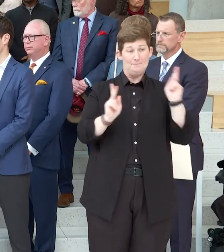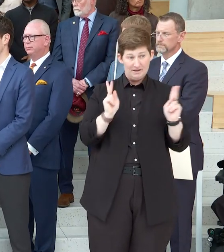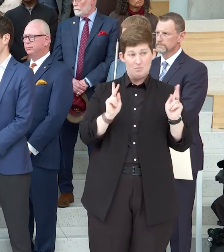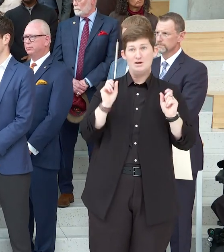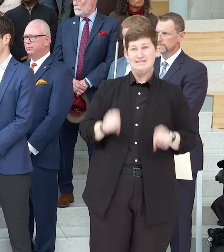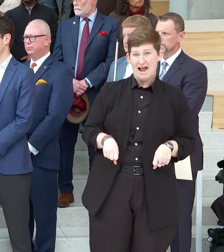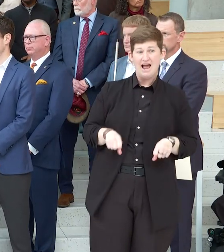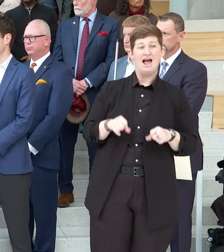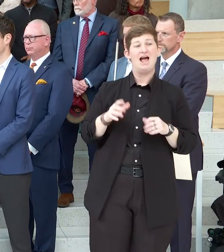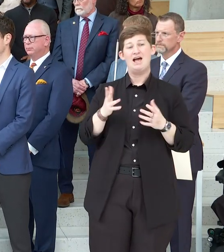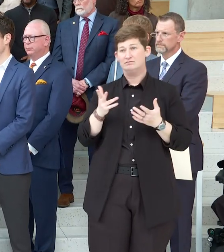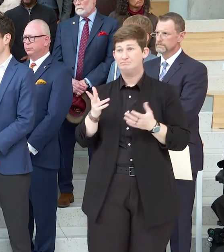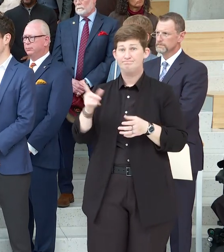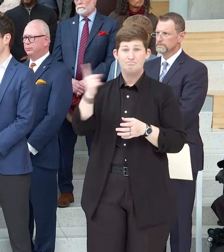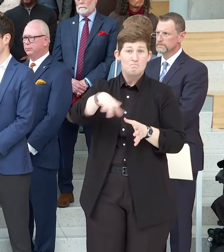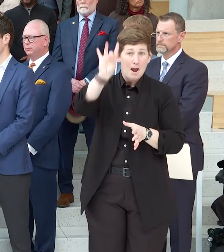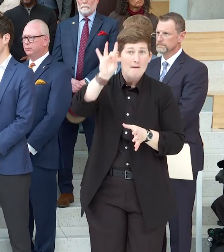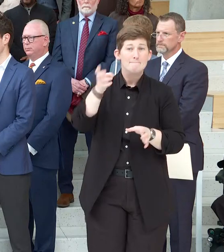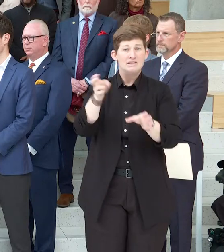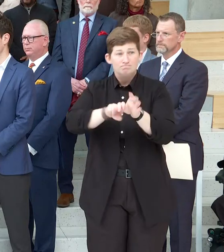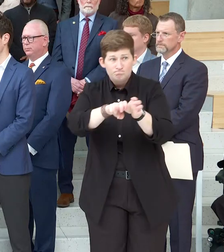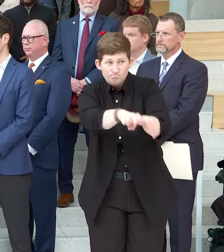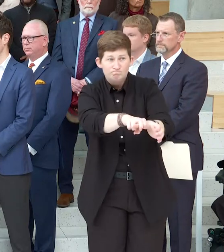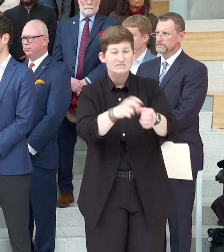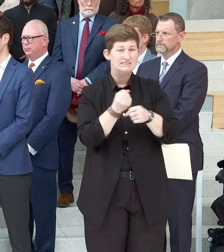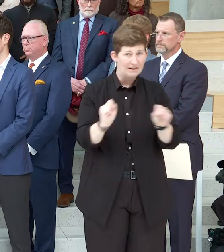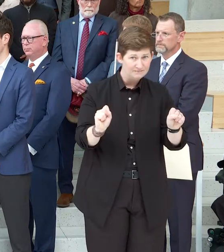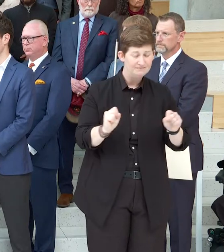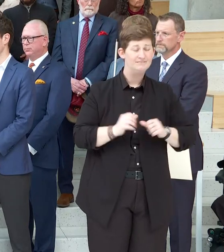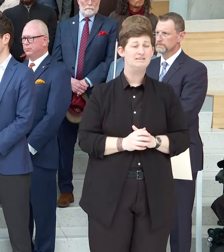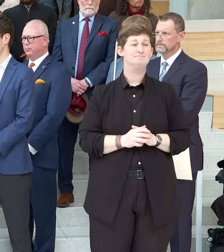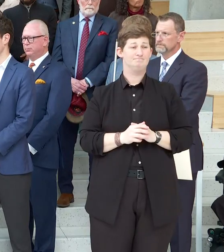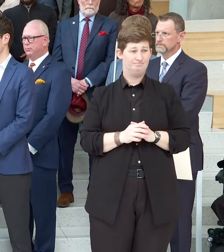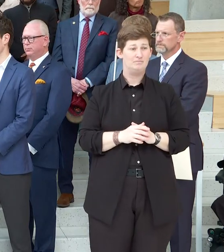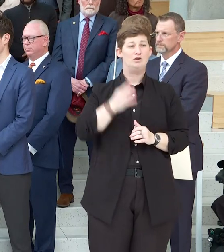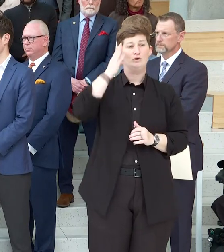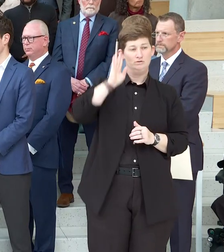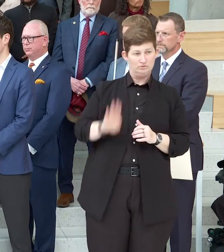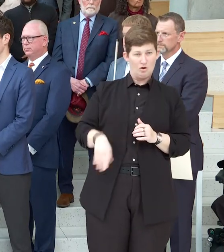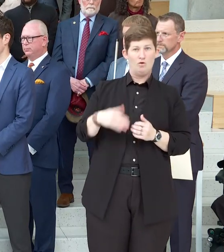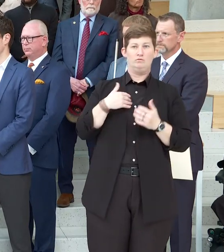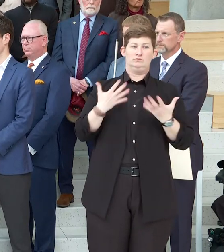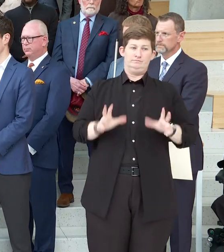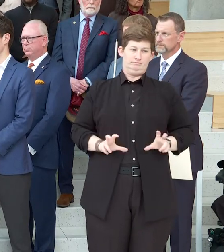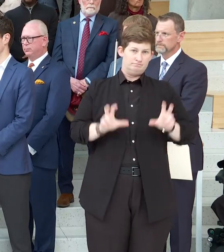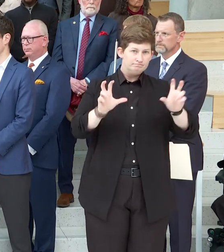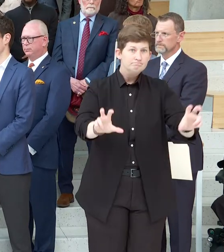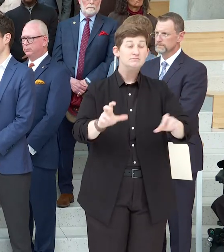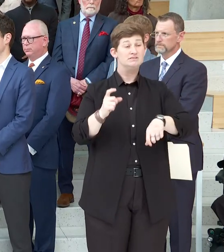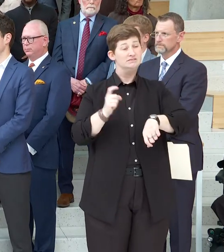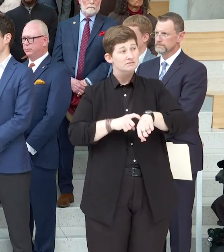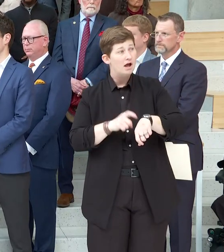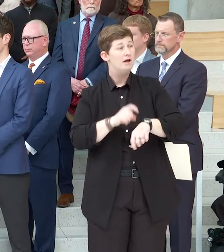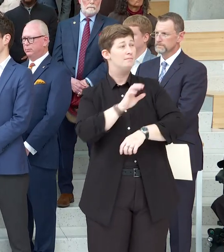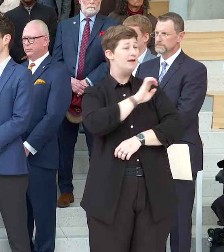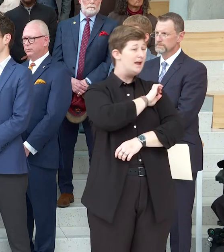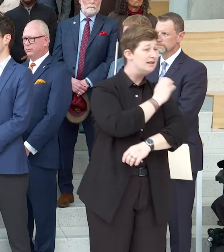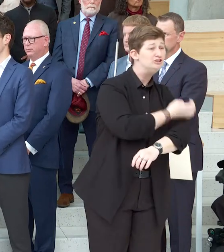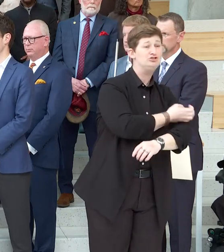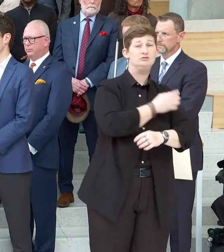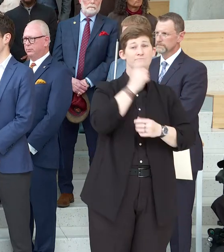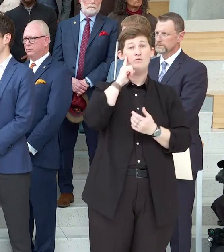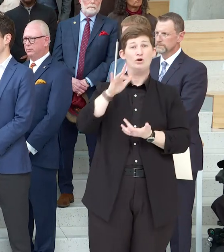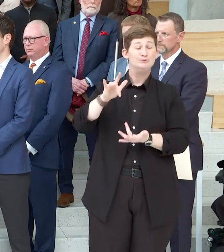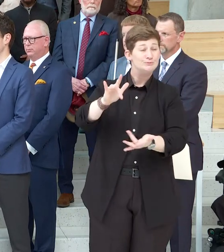residents. We've all invested time, energy, and resources into revitalizing Minneapolis's tourism economy,